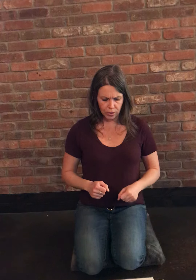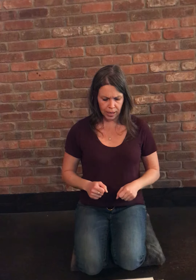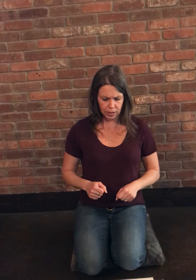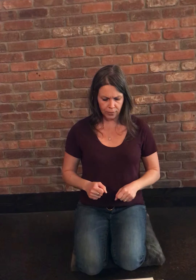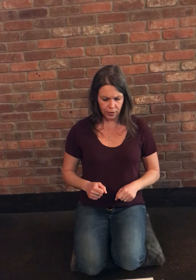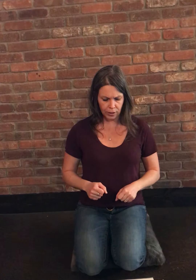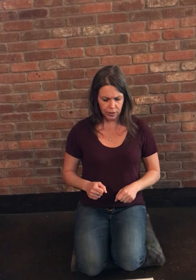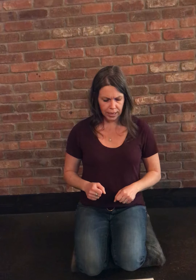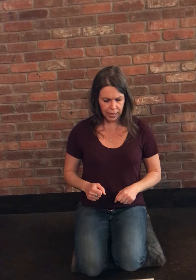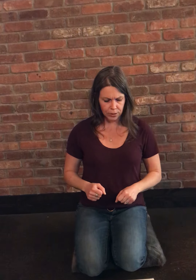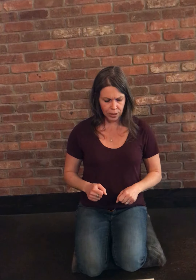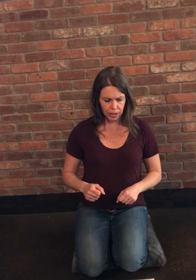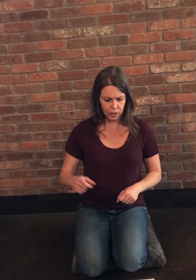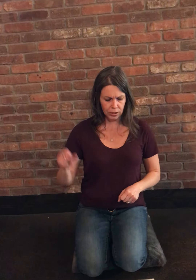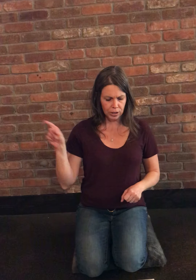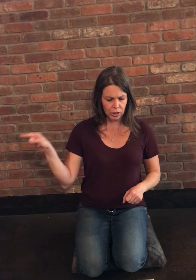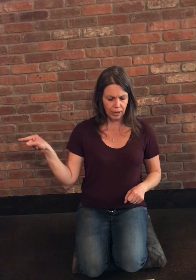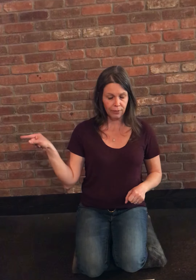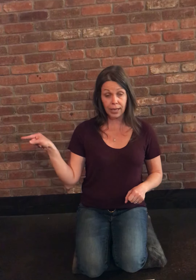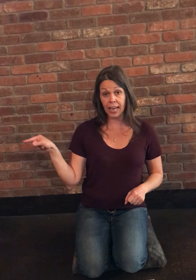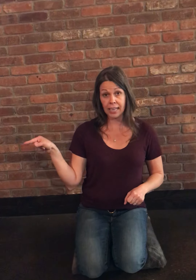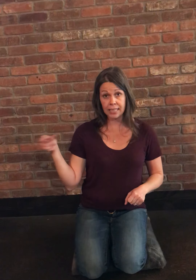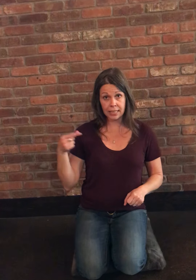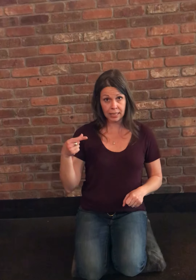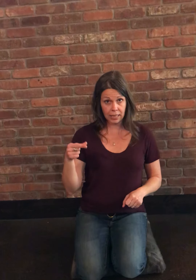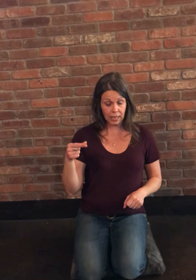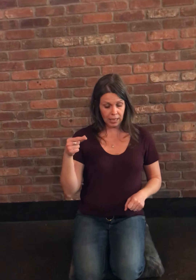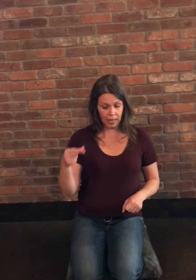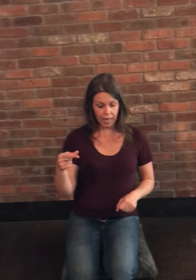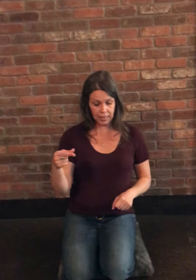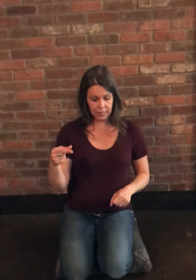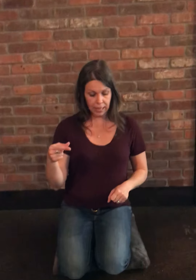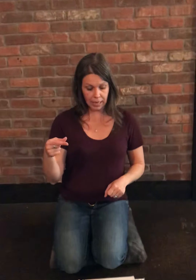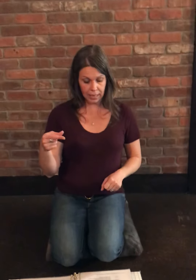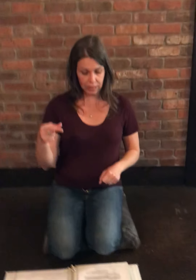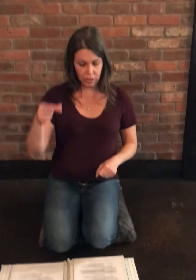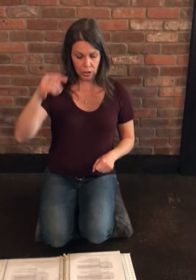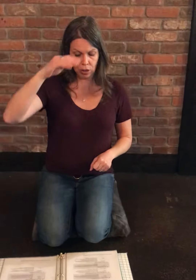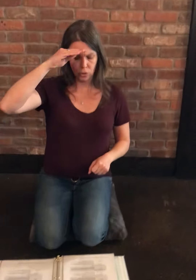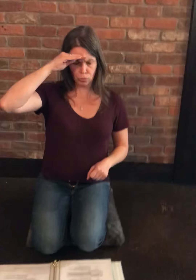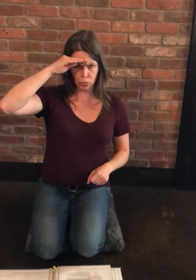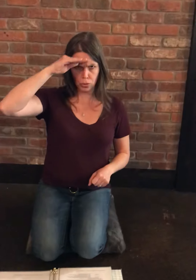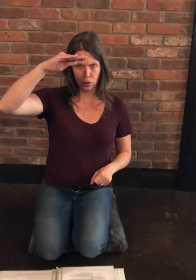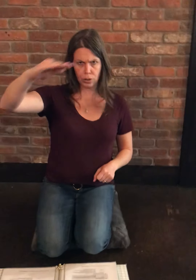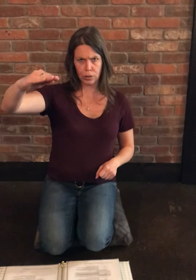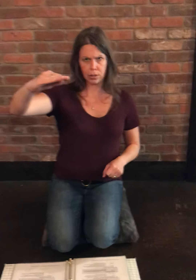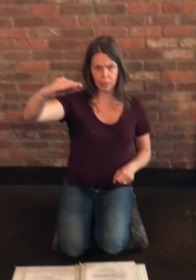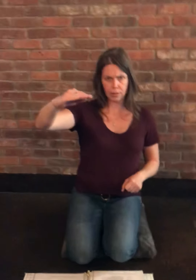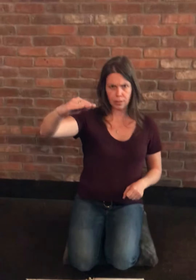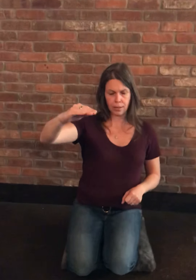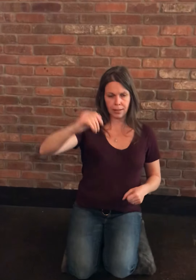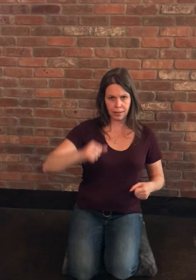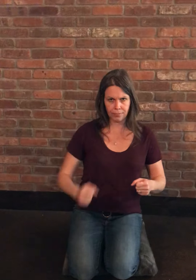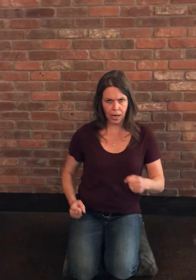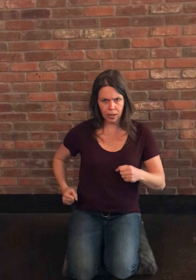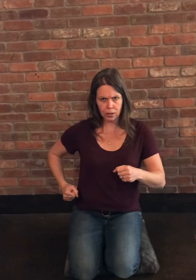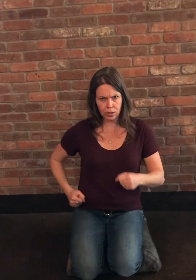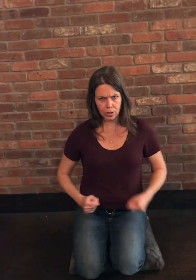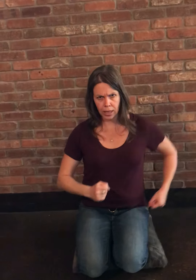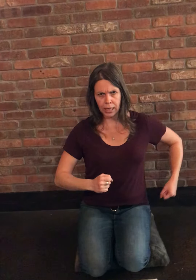Okay, so for those guys, we're going to do a G for Genghis. Genghis Khan rules the Mongols. You got to